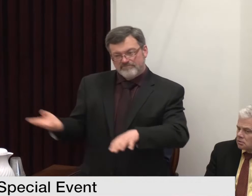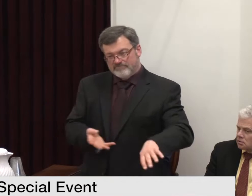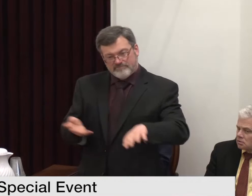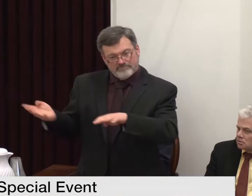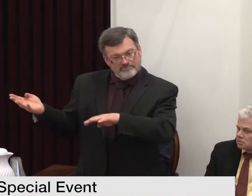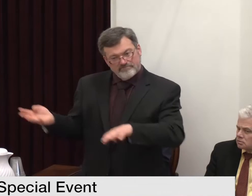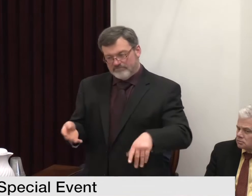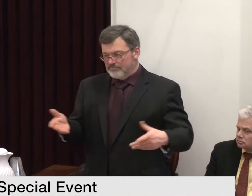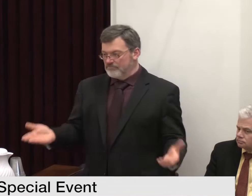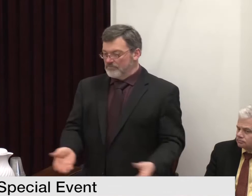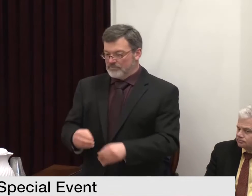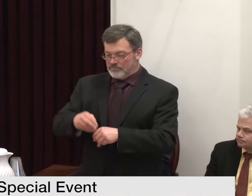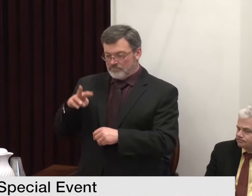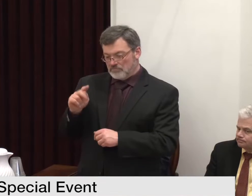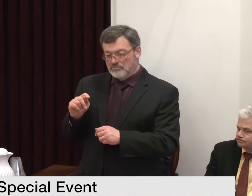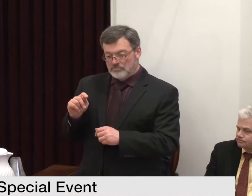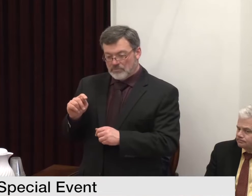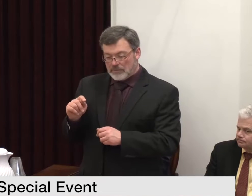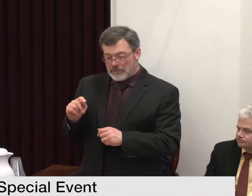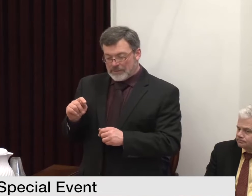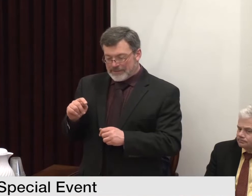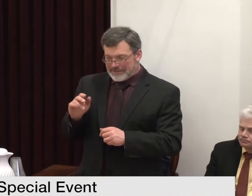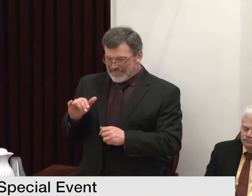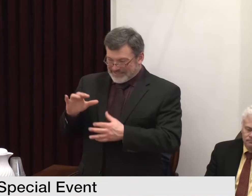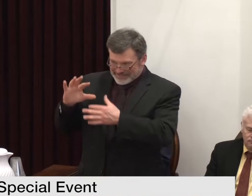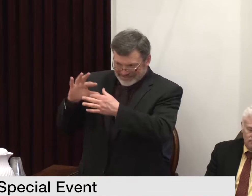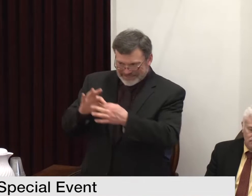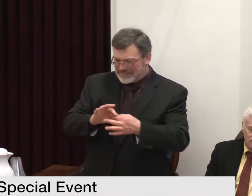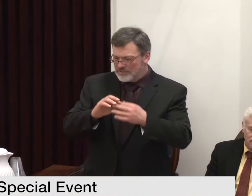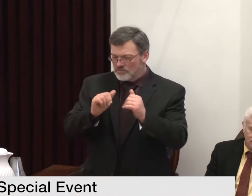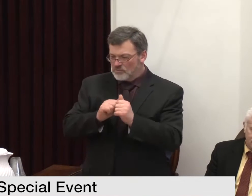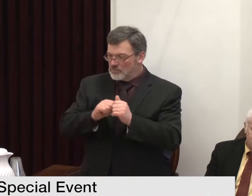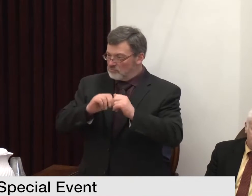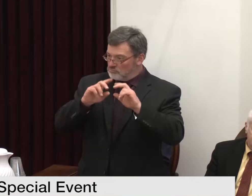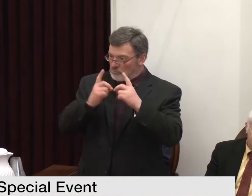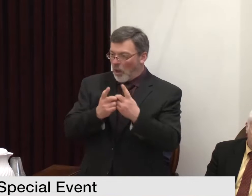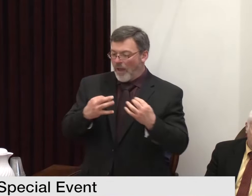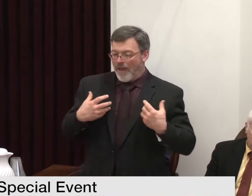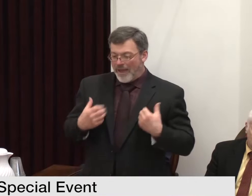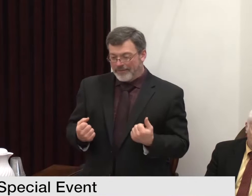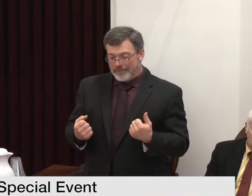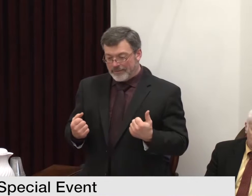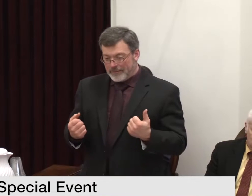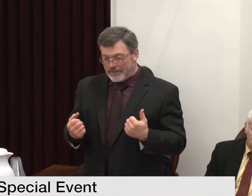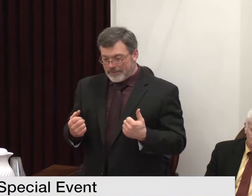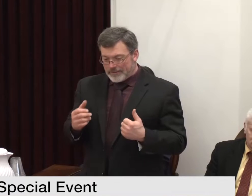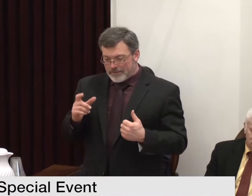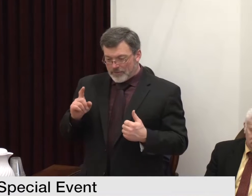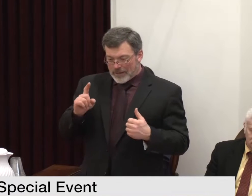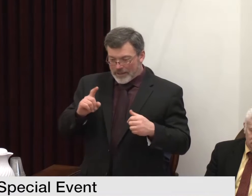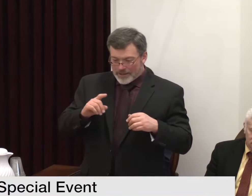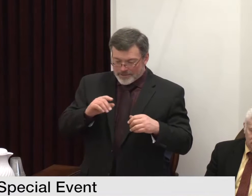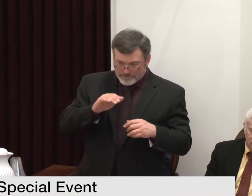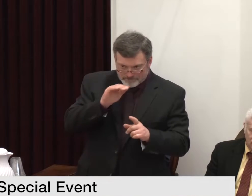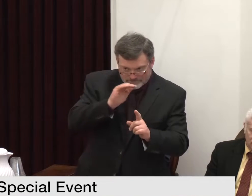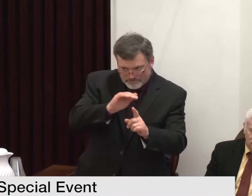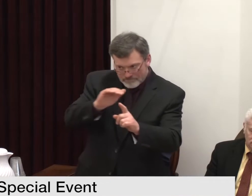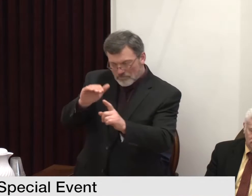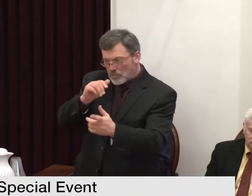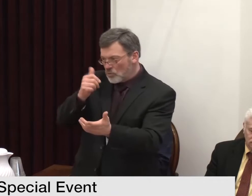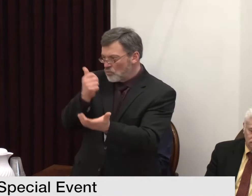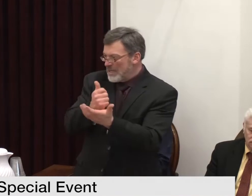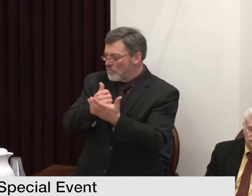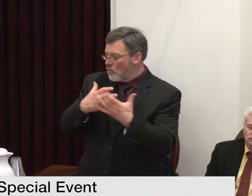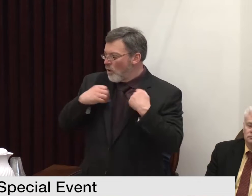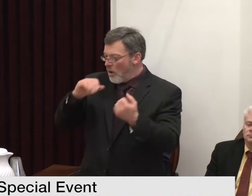The Department of Health and community partners are expanding treatment and recovery services, adding